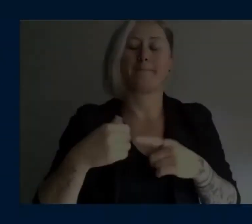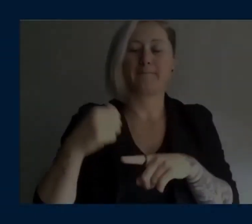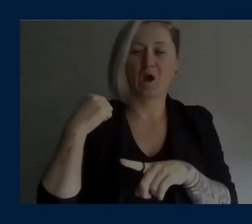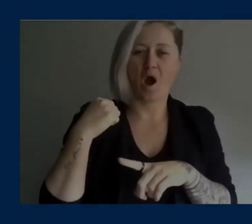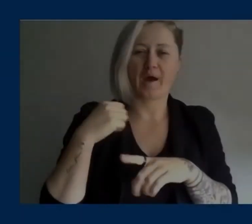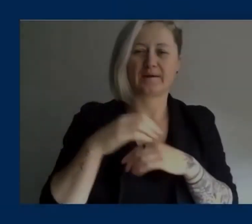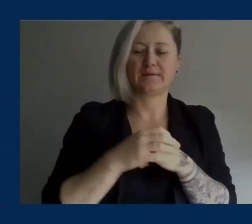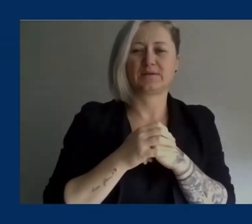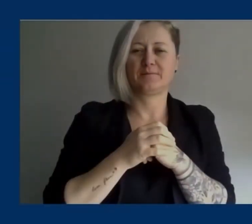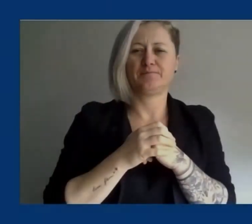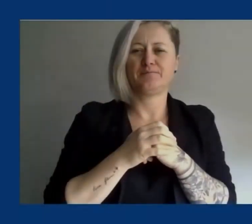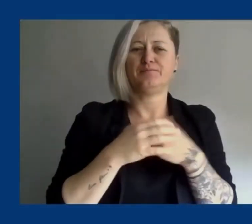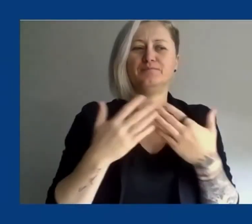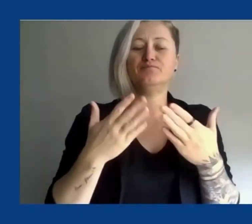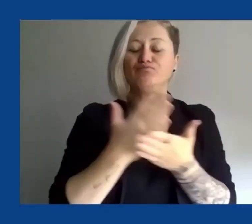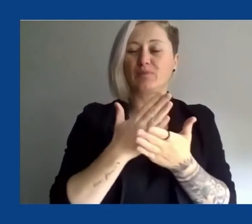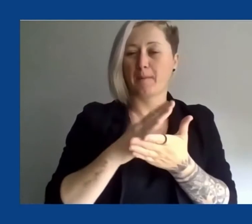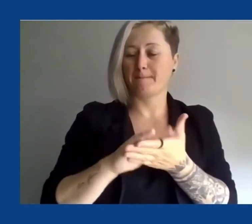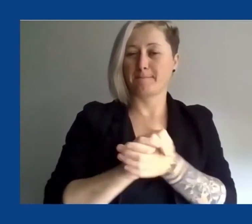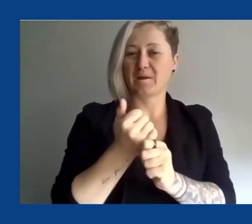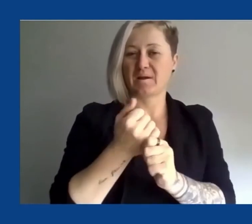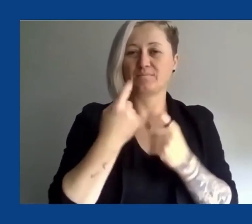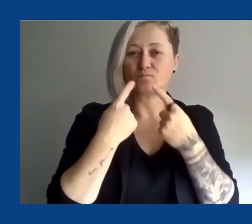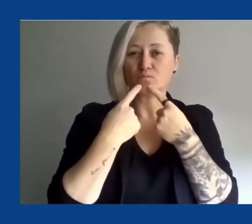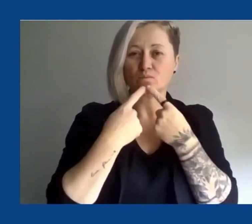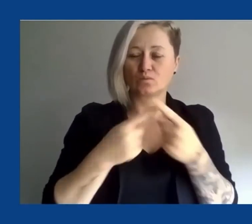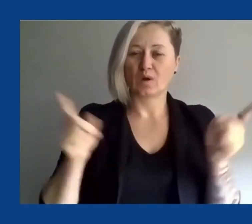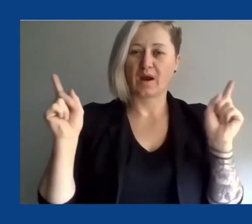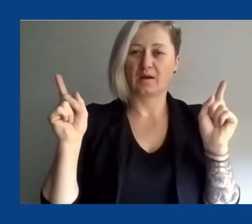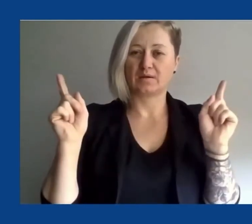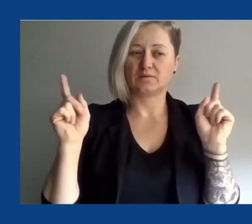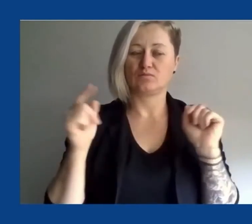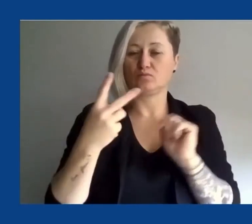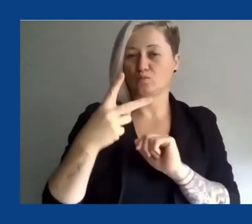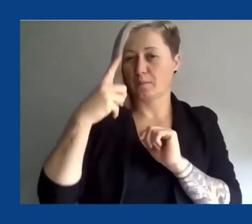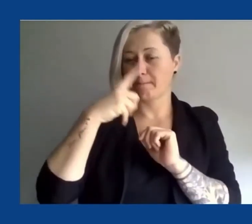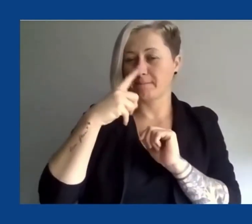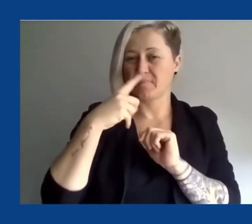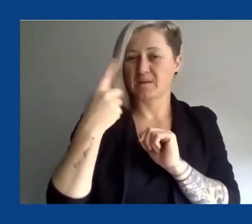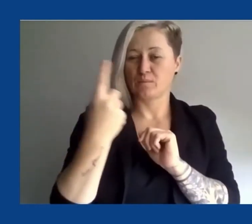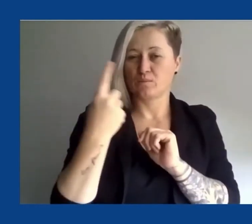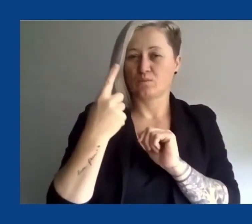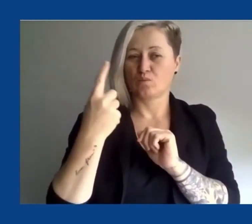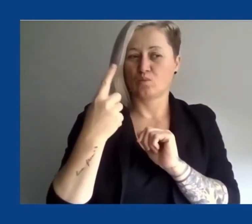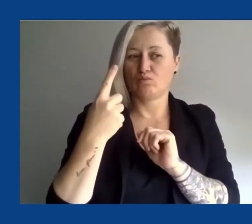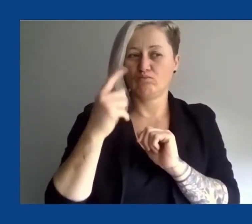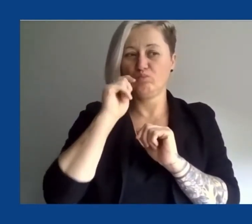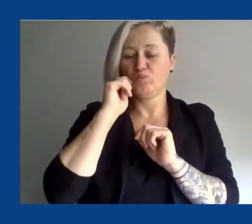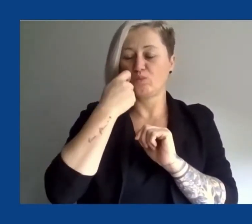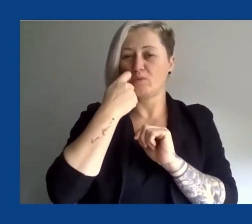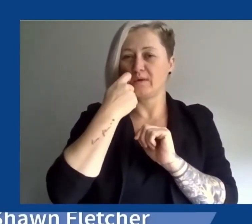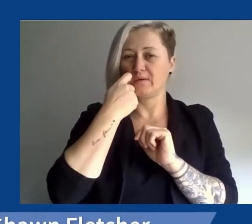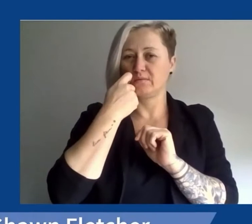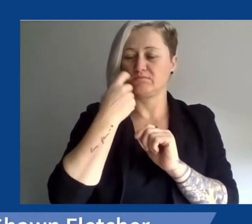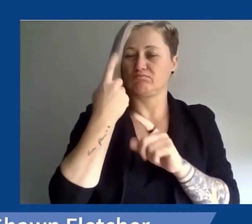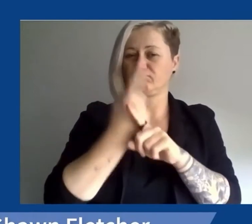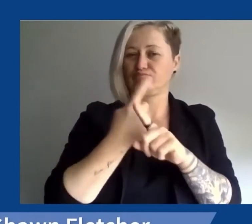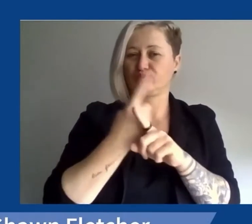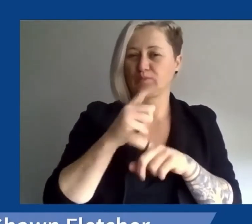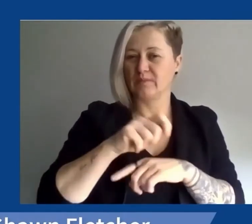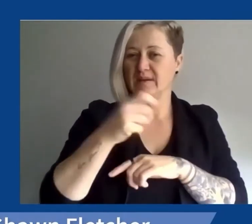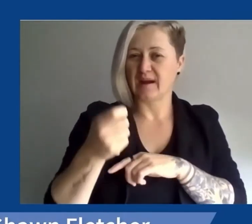I'm really pleased to announce the two people who will be taking this next spot, speaking for